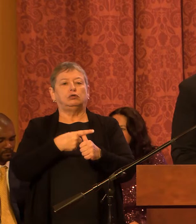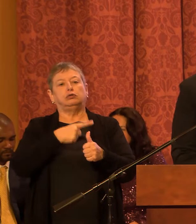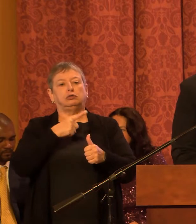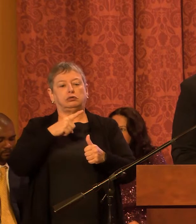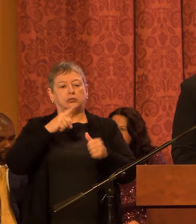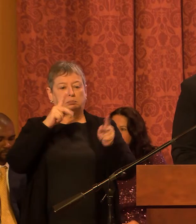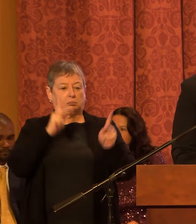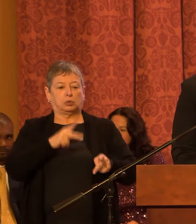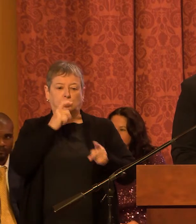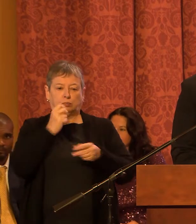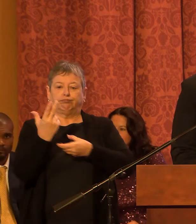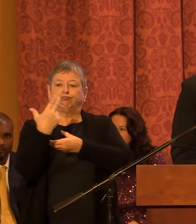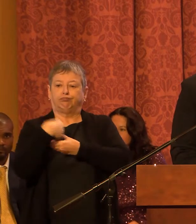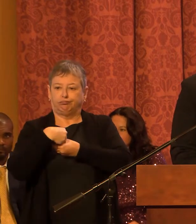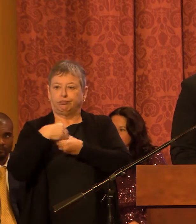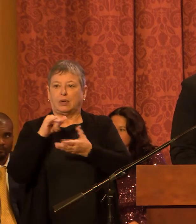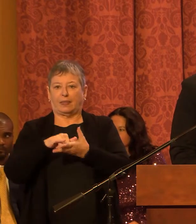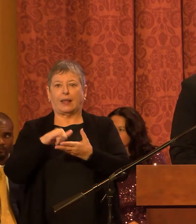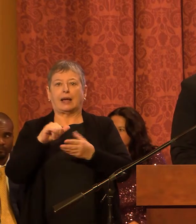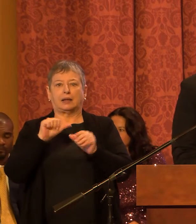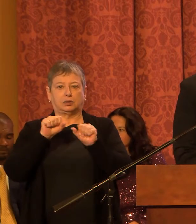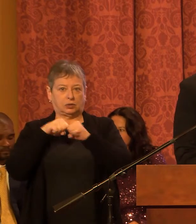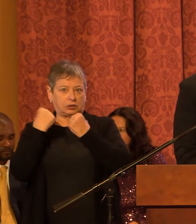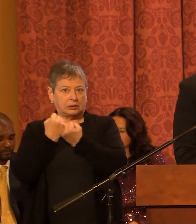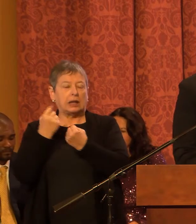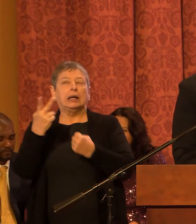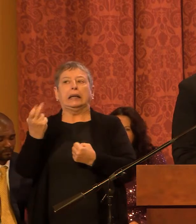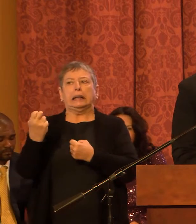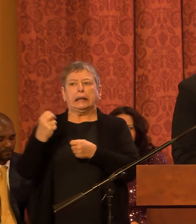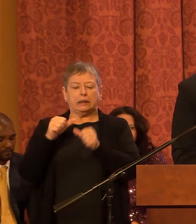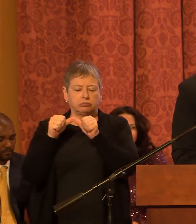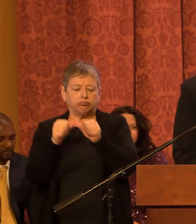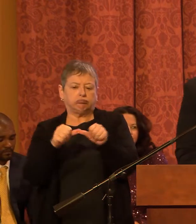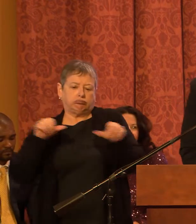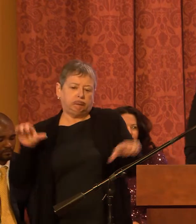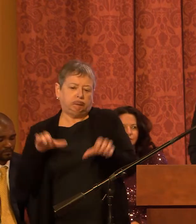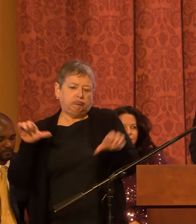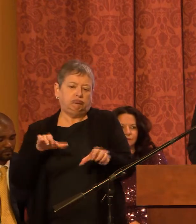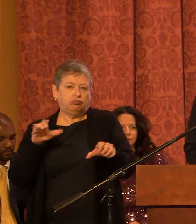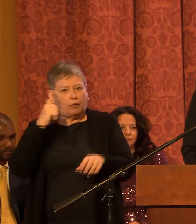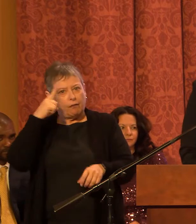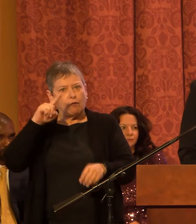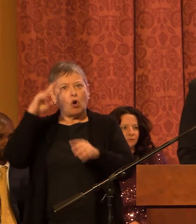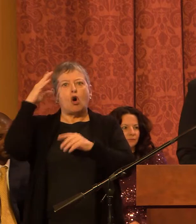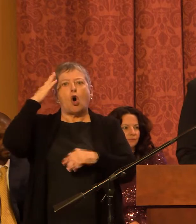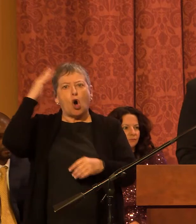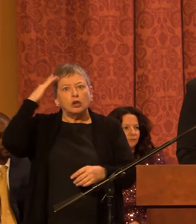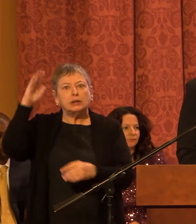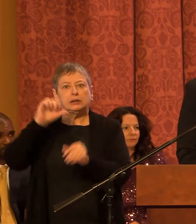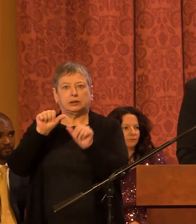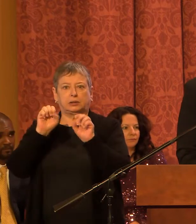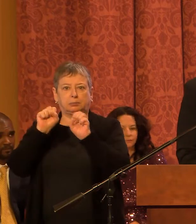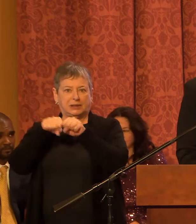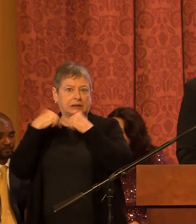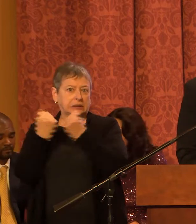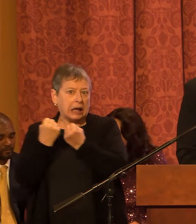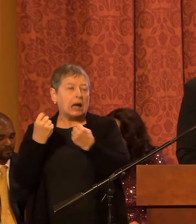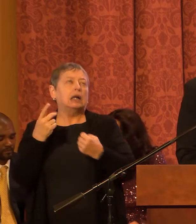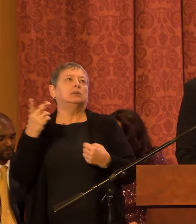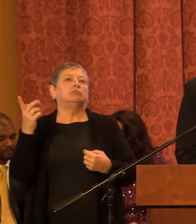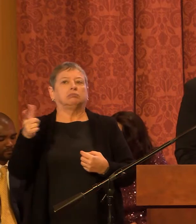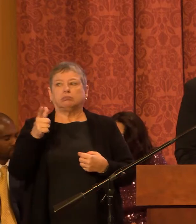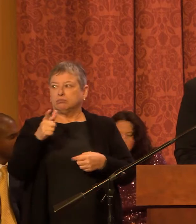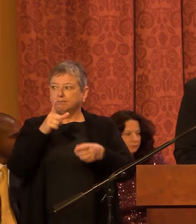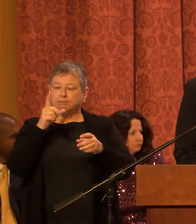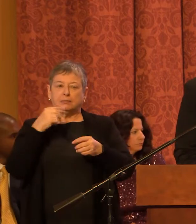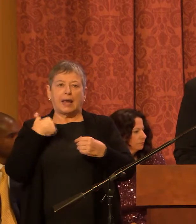Acadiana Autism Society. He consistently goes the extra mile for the Autism Society. A notable achievement of his